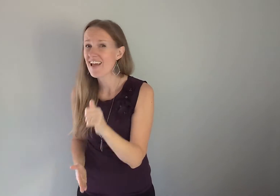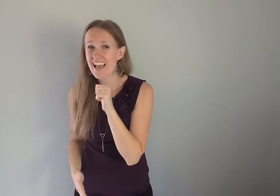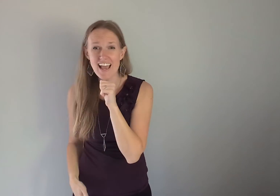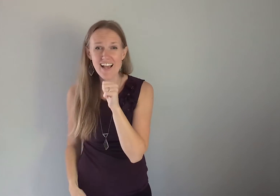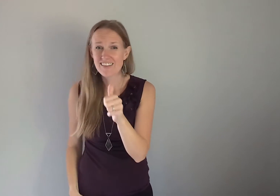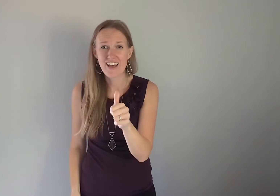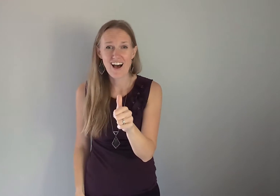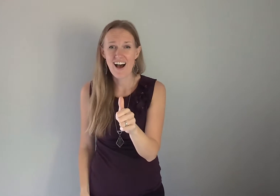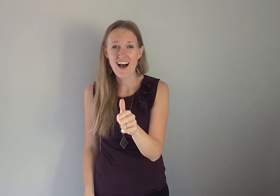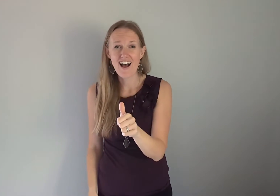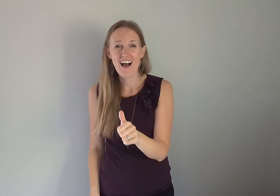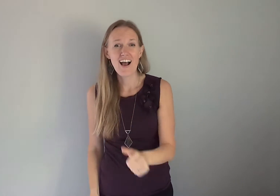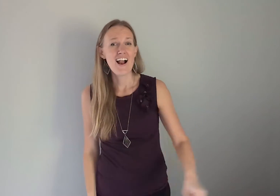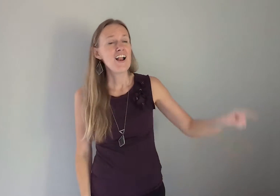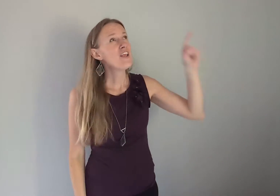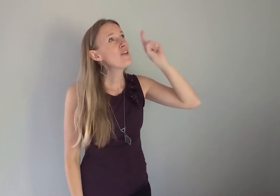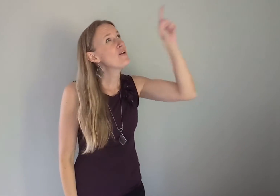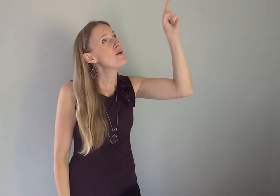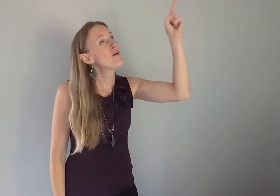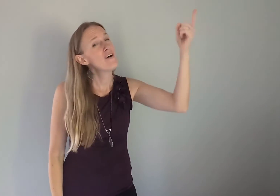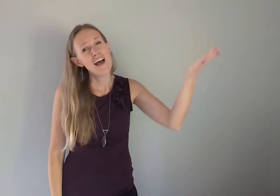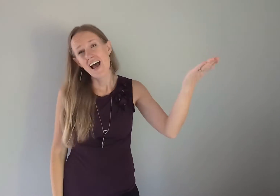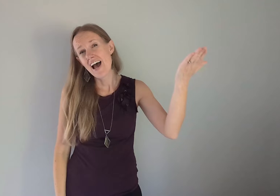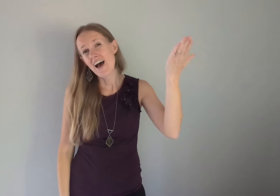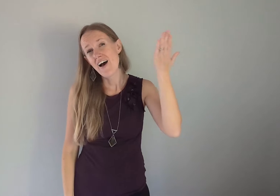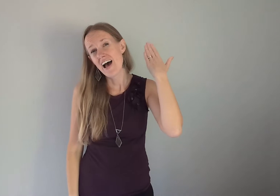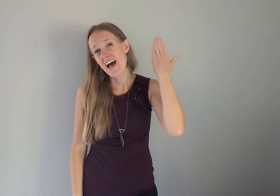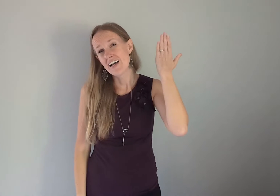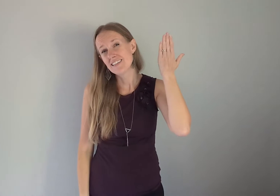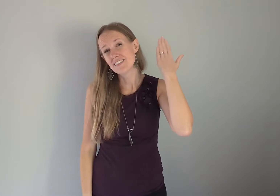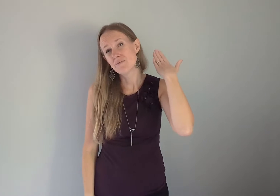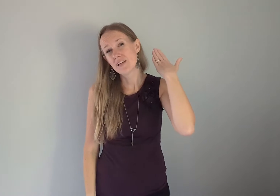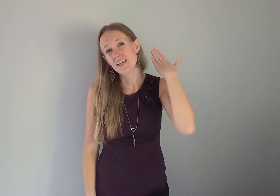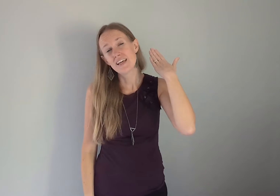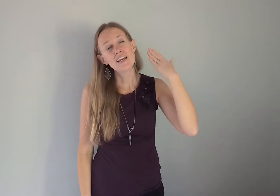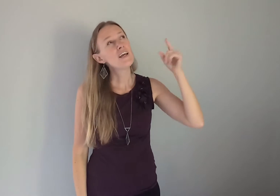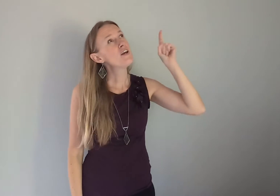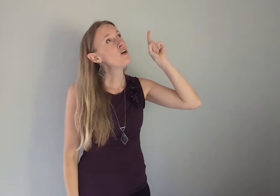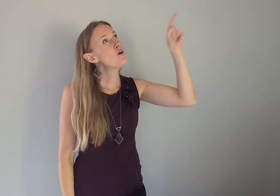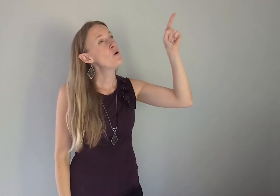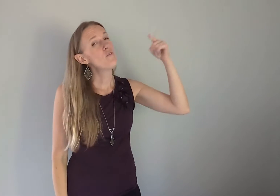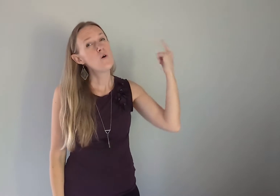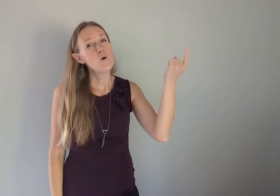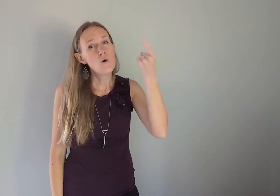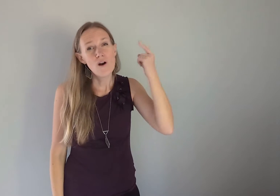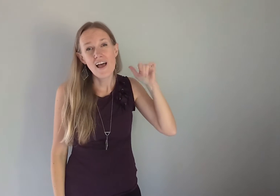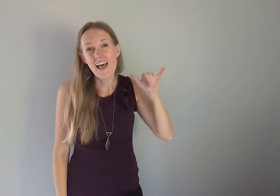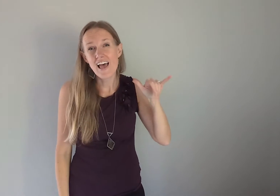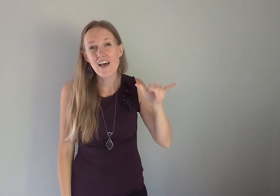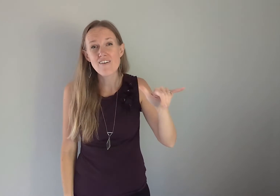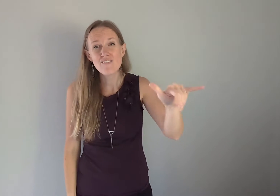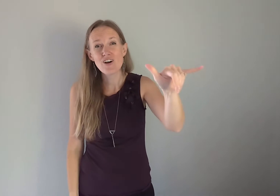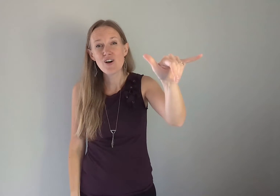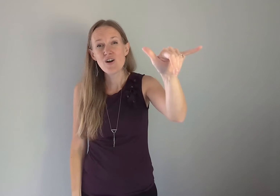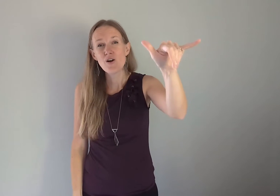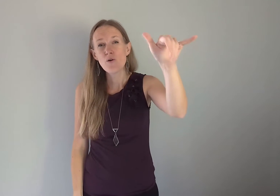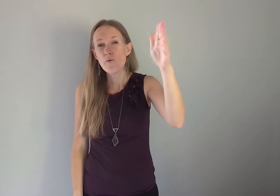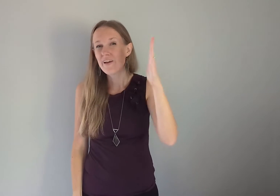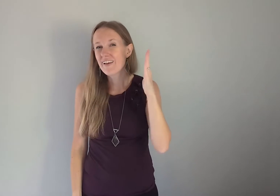fail not. As thou hast been, thou forever will